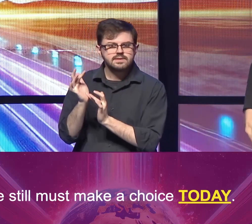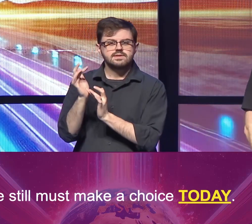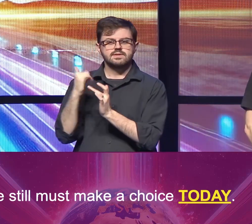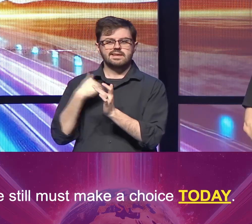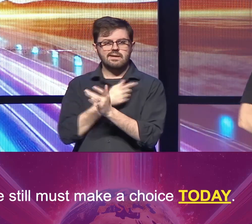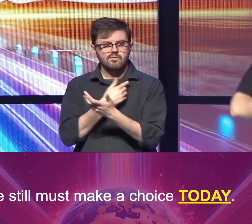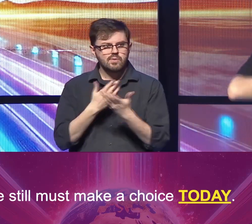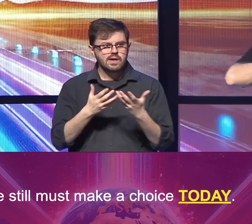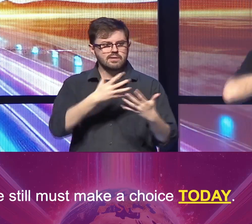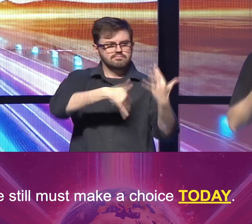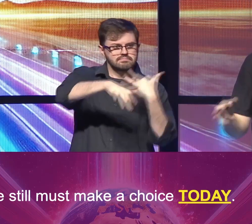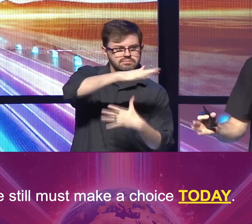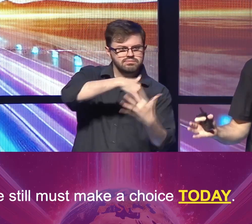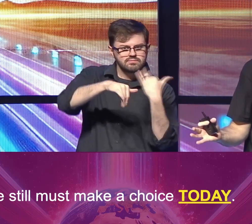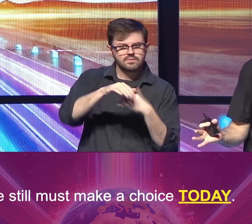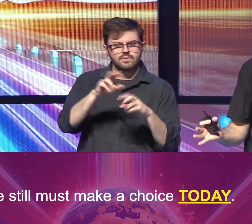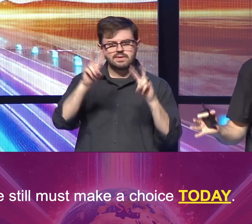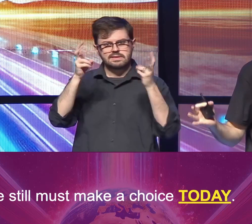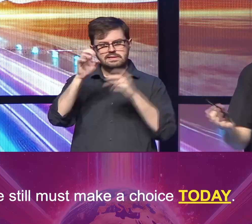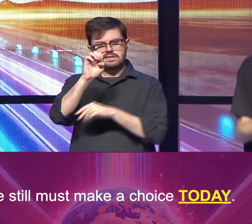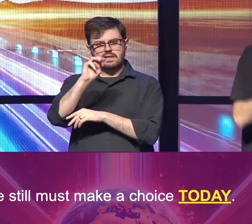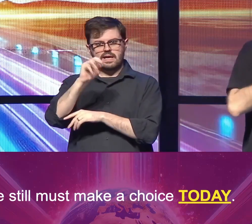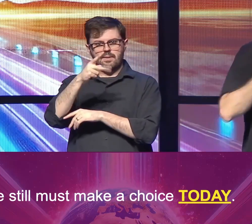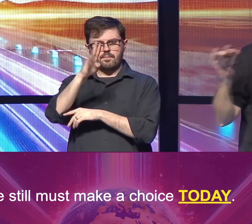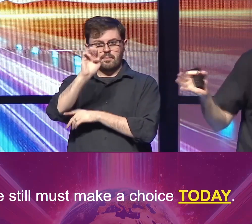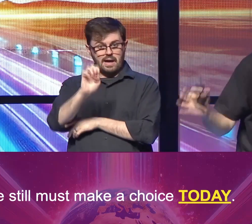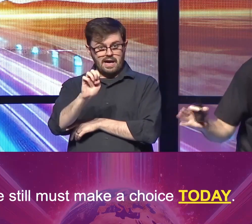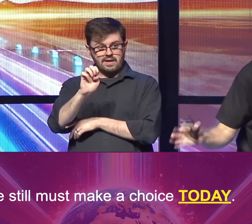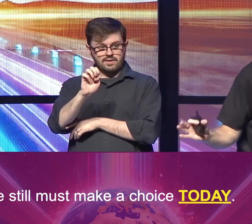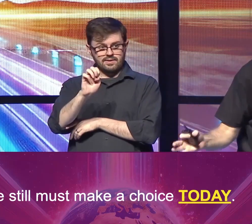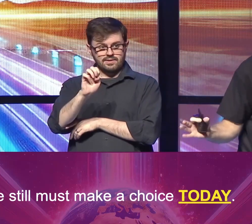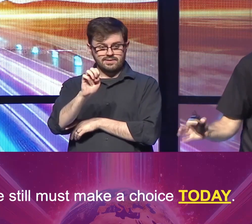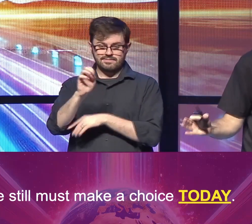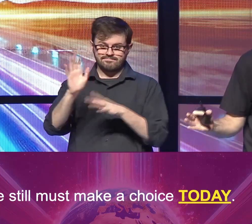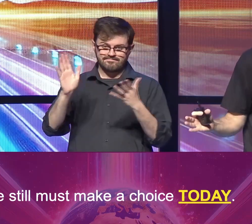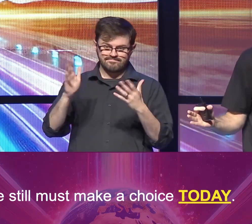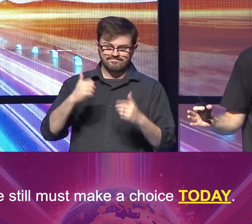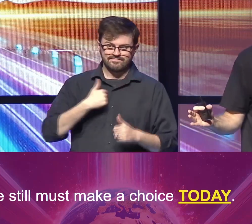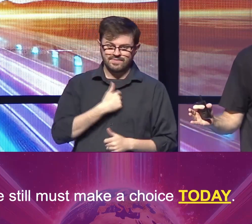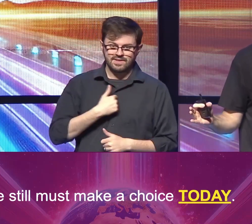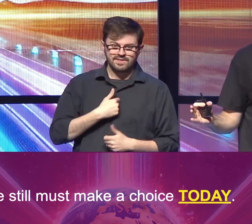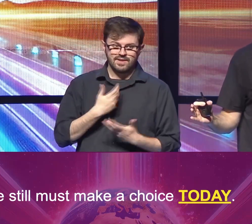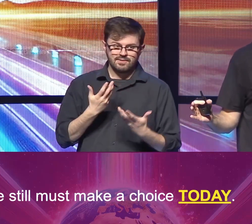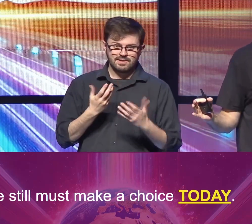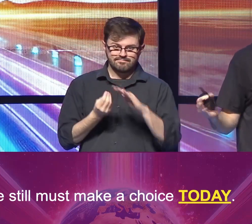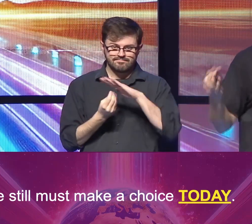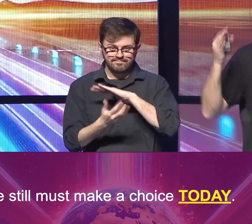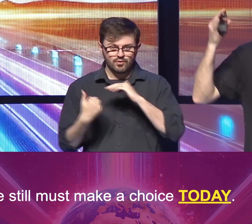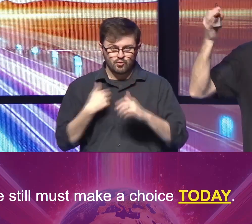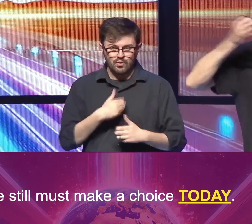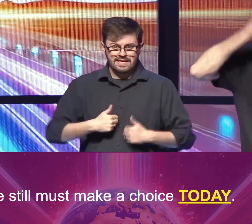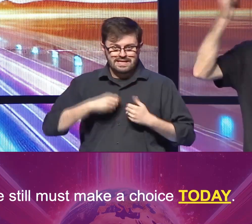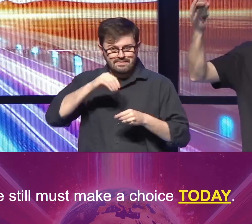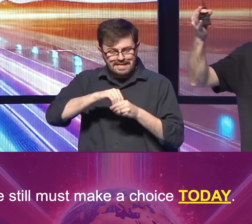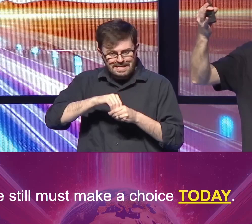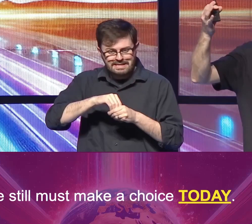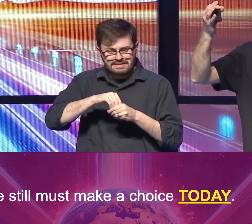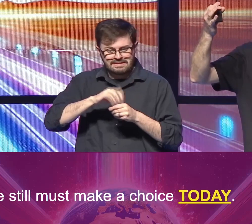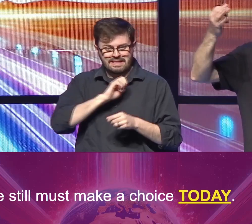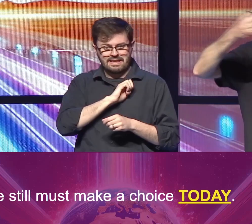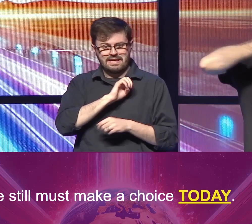with empire, and I hate to break the news to everybody, but we live in an empire. And how do we